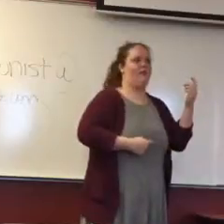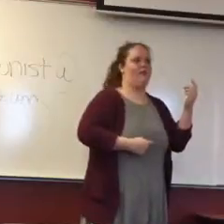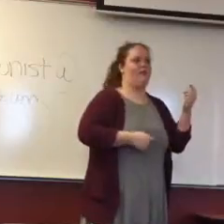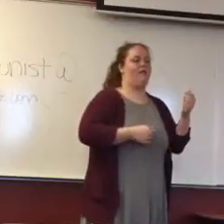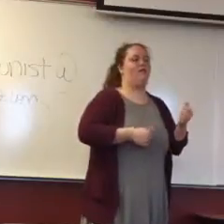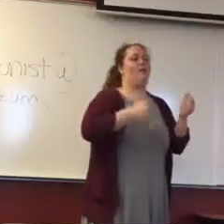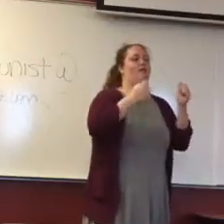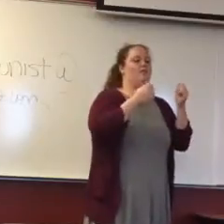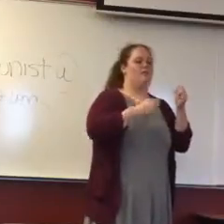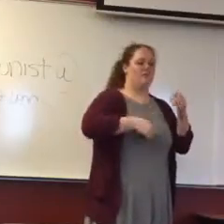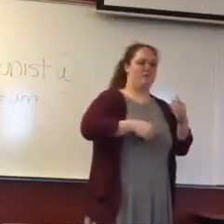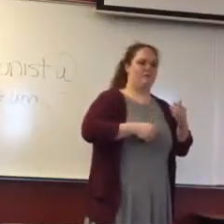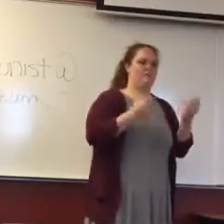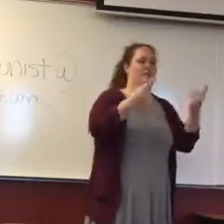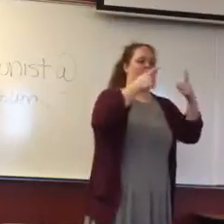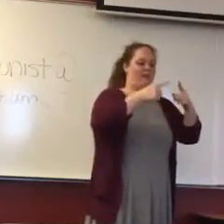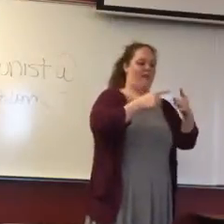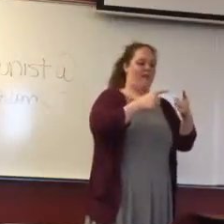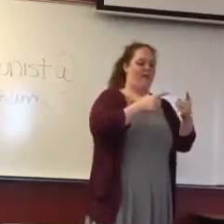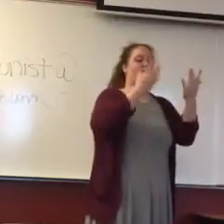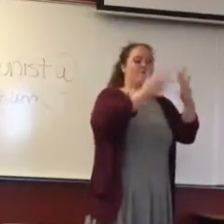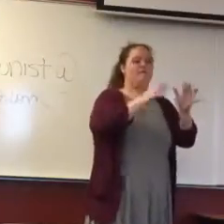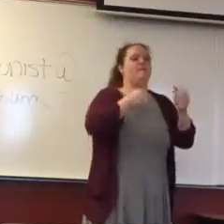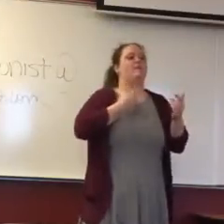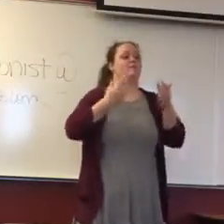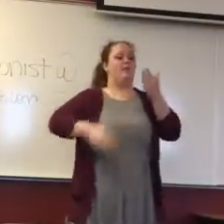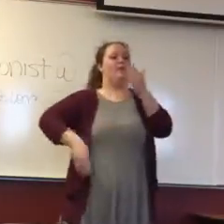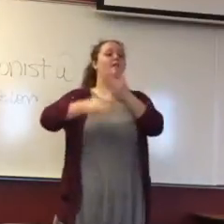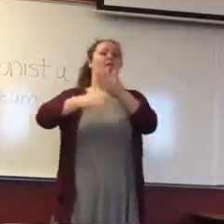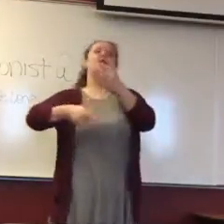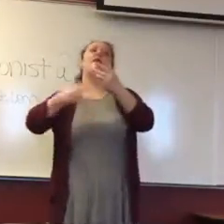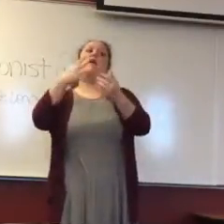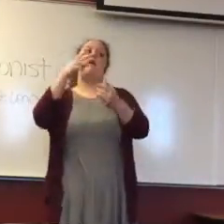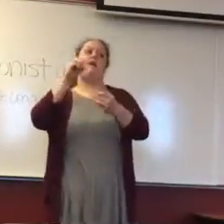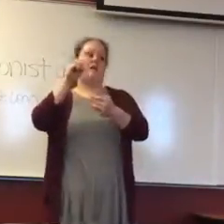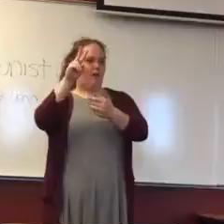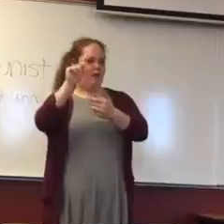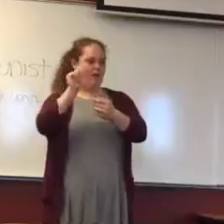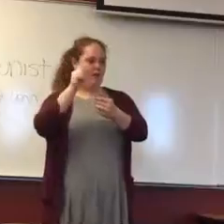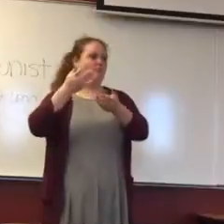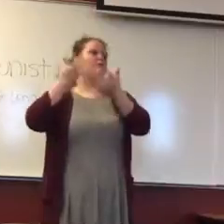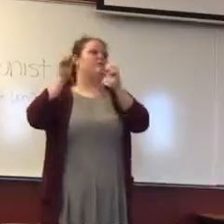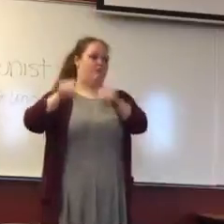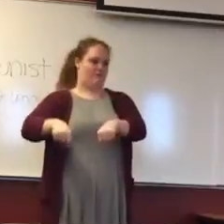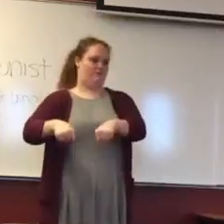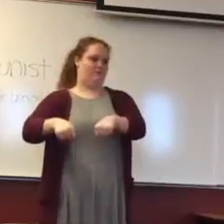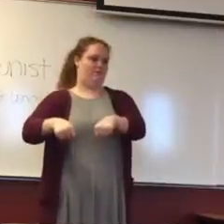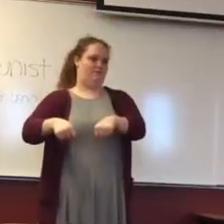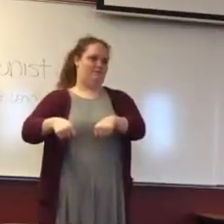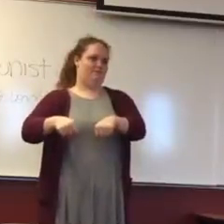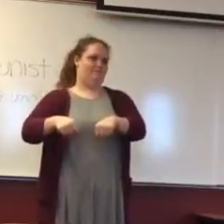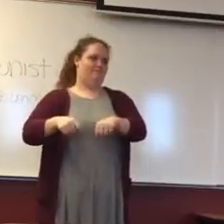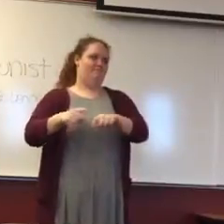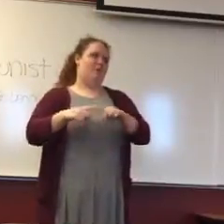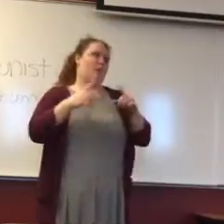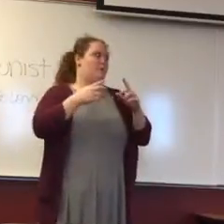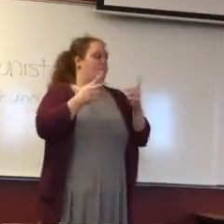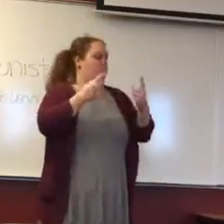door, the amount of things that they have to do to get kicked out. So people steal and punch people and we still can't kick them out. So a passing comment